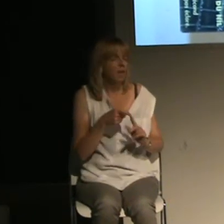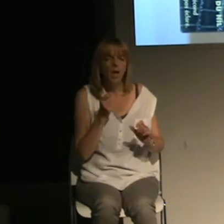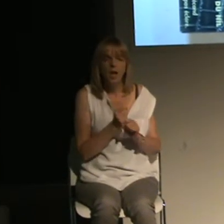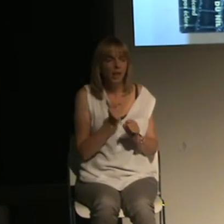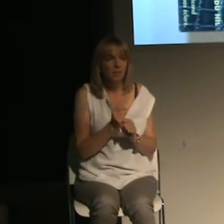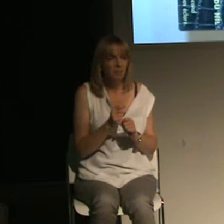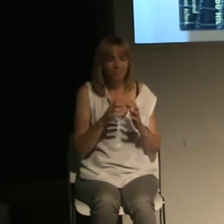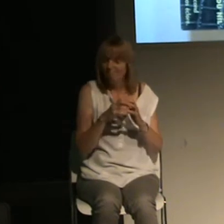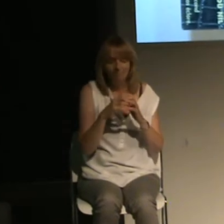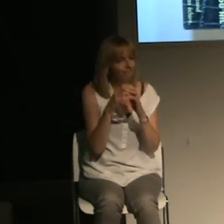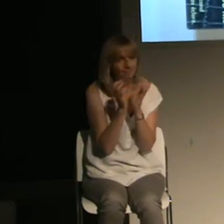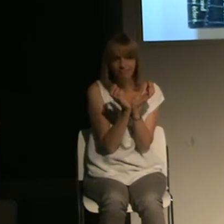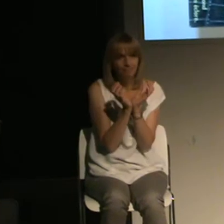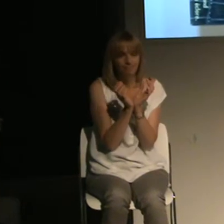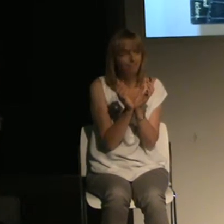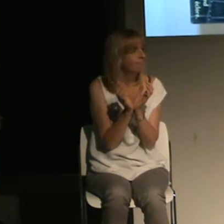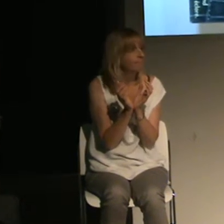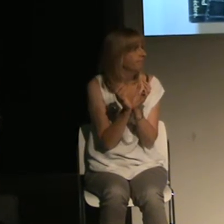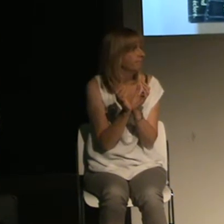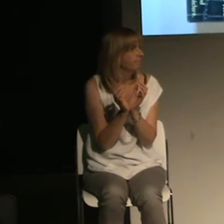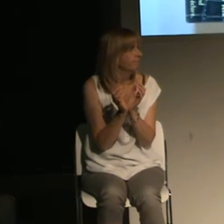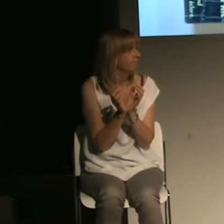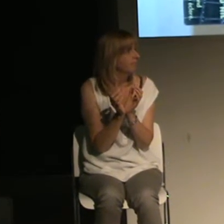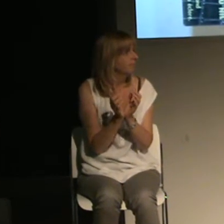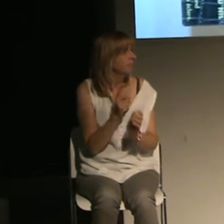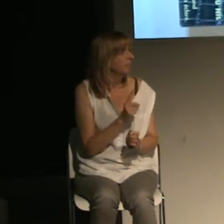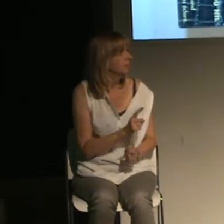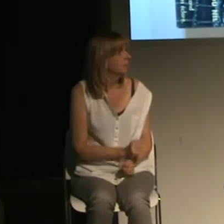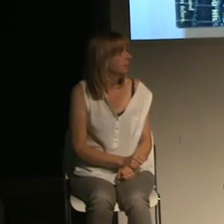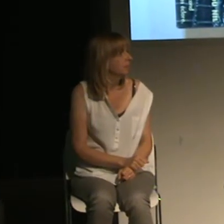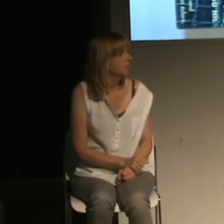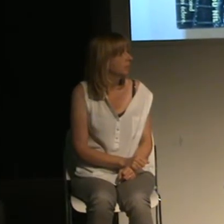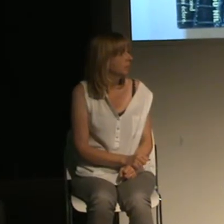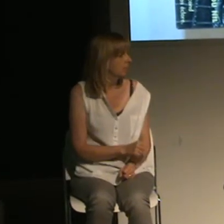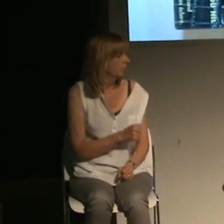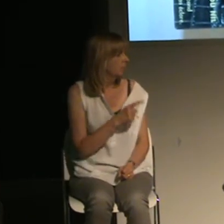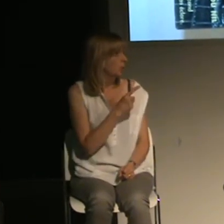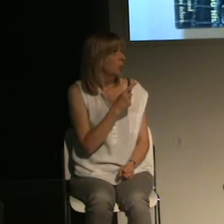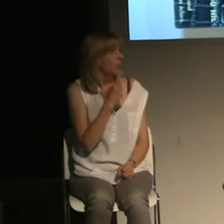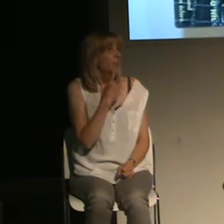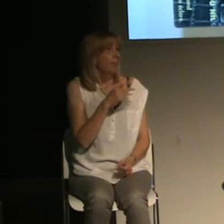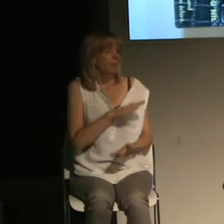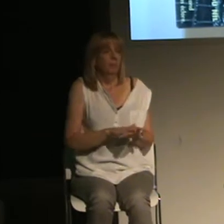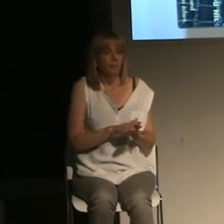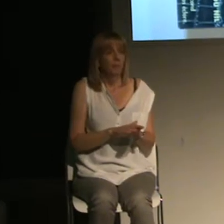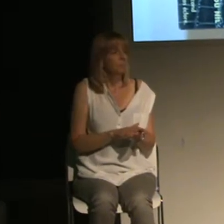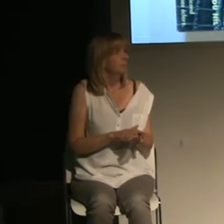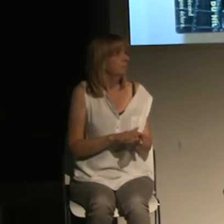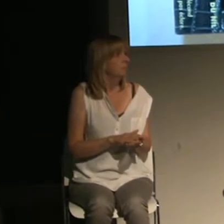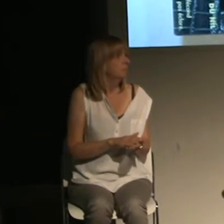it didn't hatch. So it's another source of income for the crocodile farm. They put the egg in a box and sell